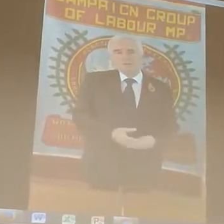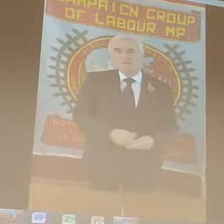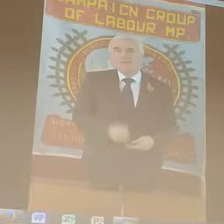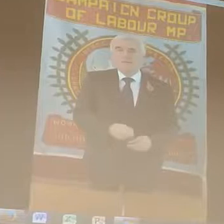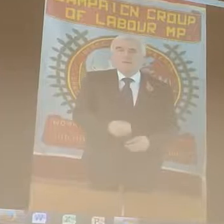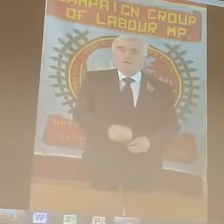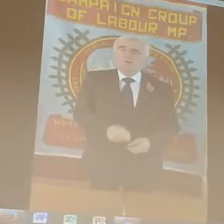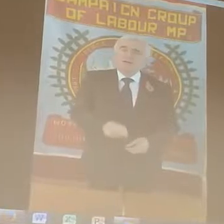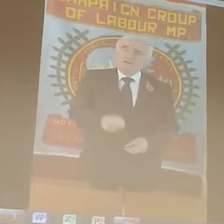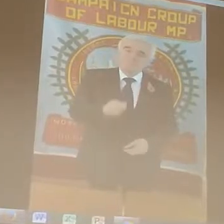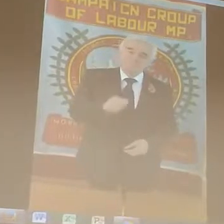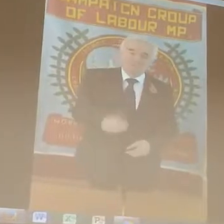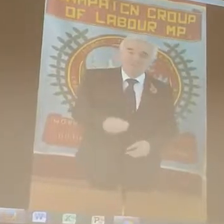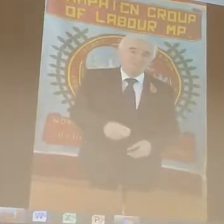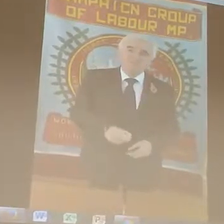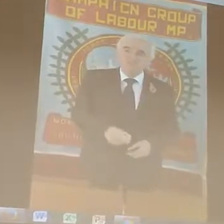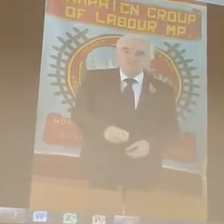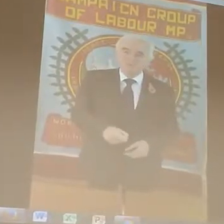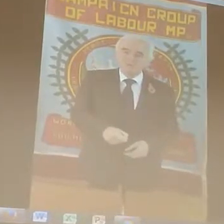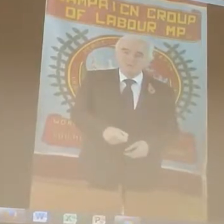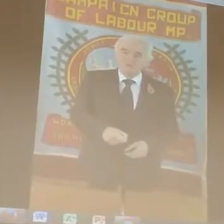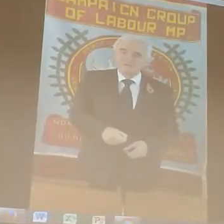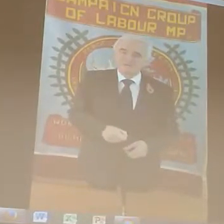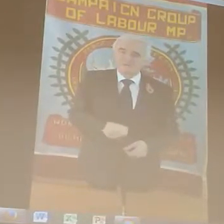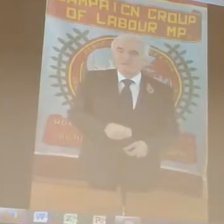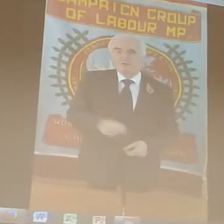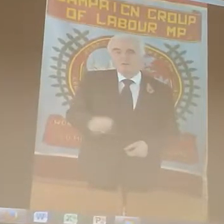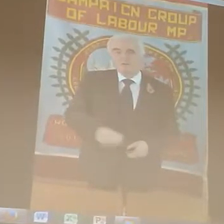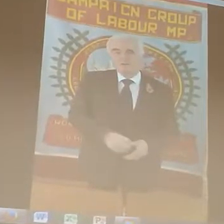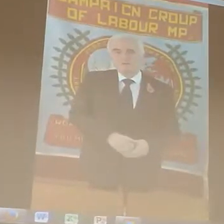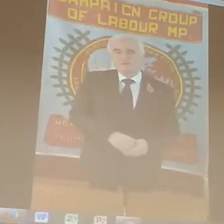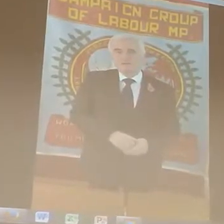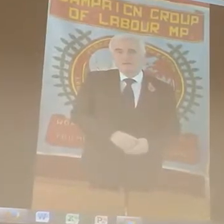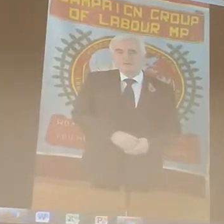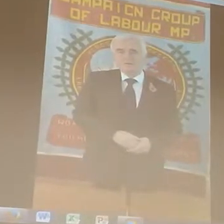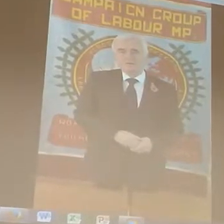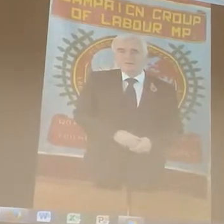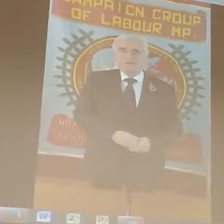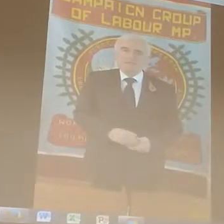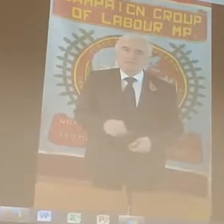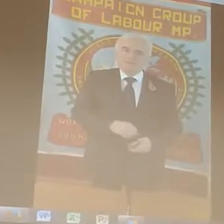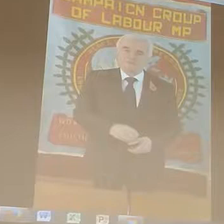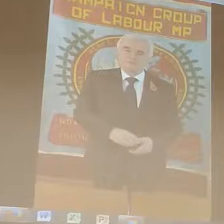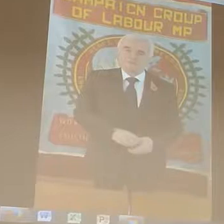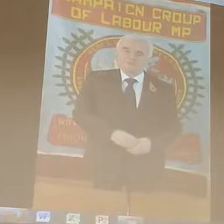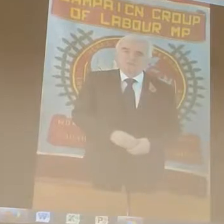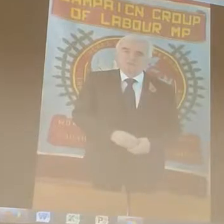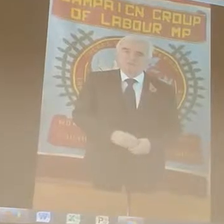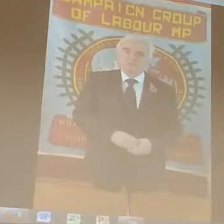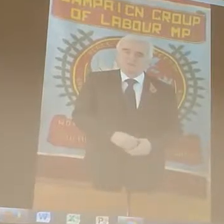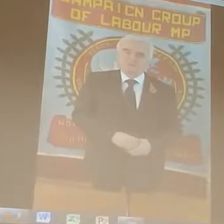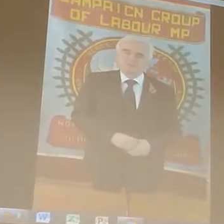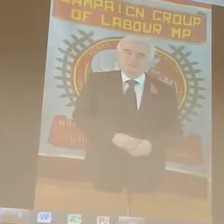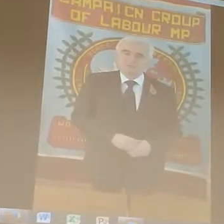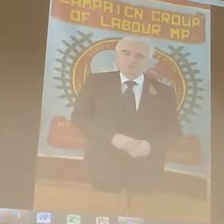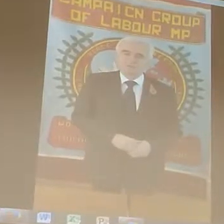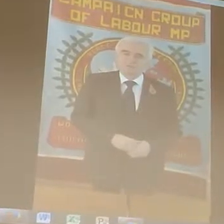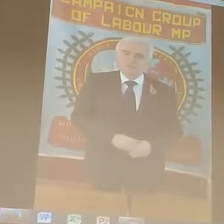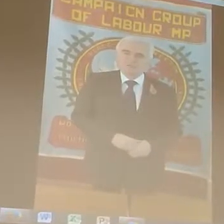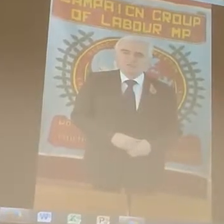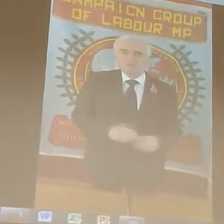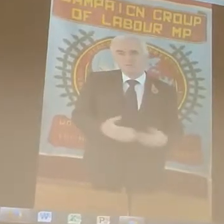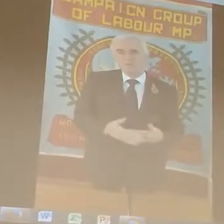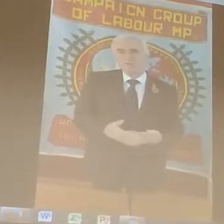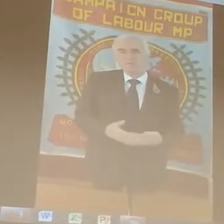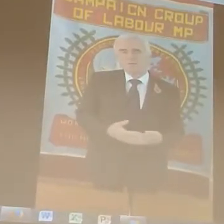withdrawal of care. We now know 1 million people no longer receive the care that they need as a result of the cuts and the austerity